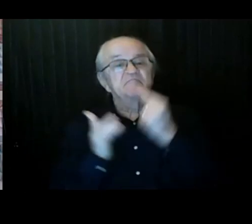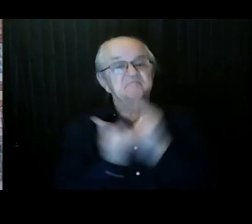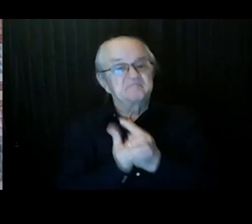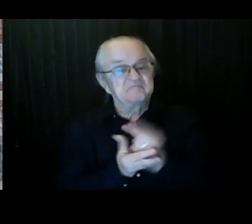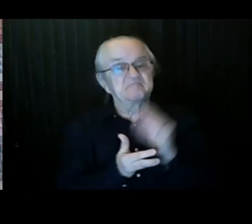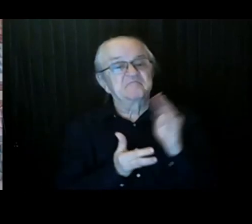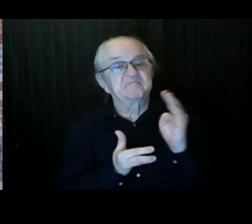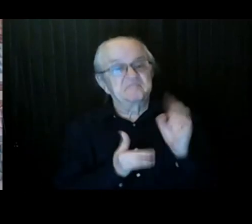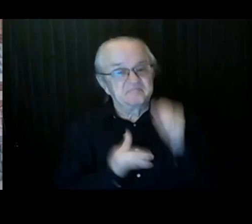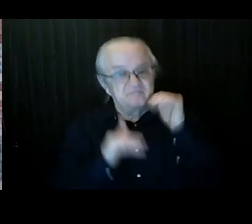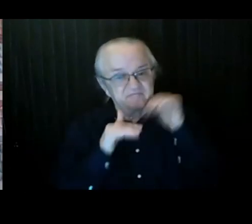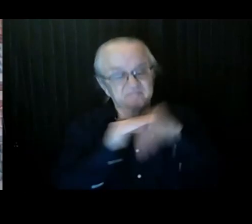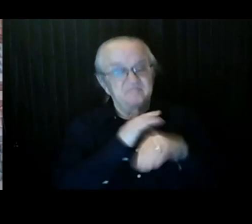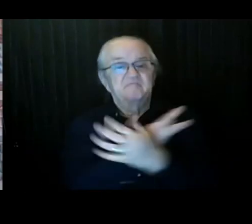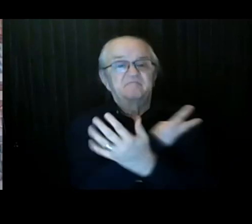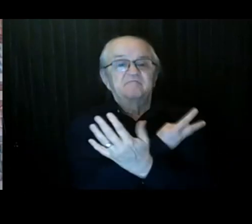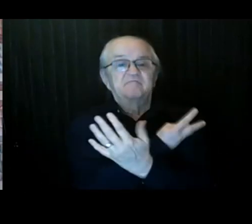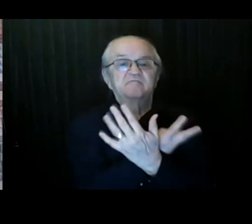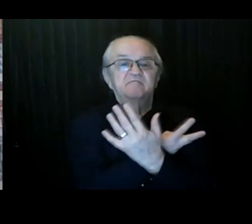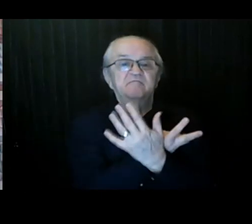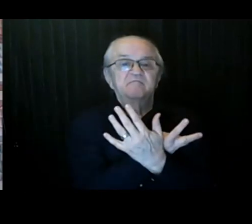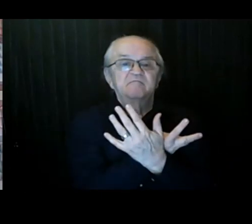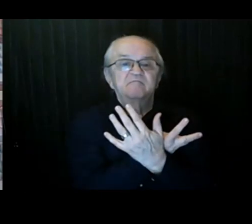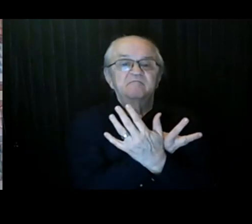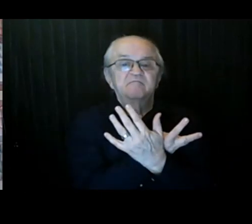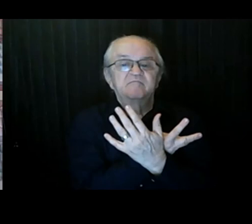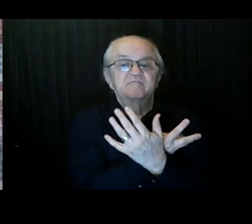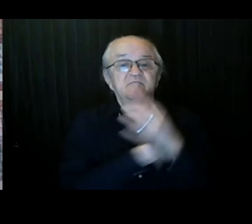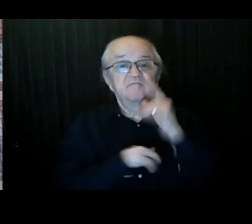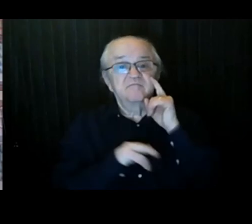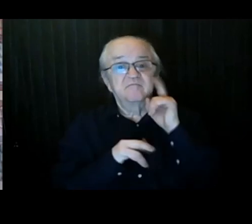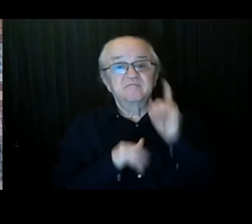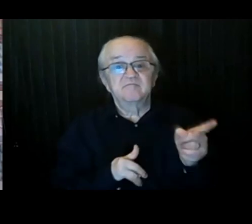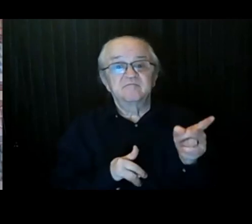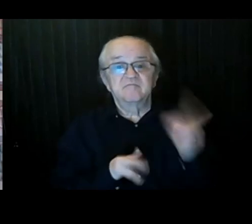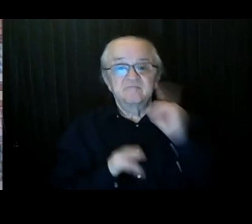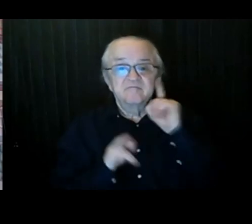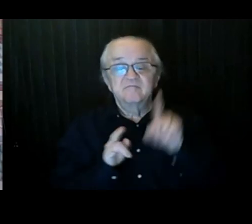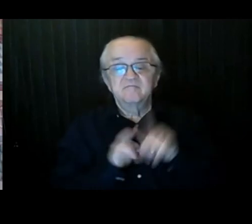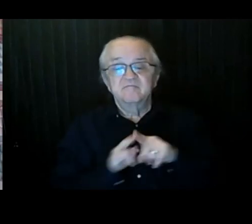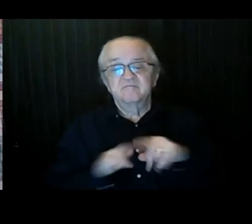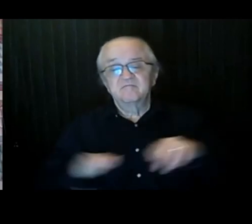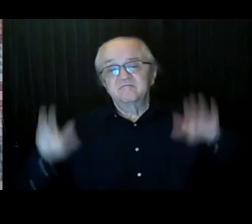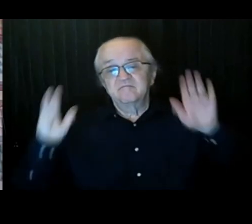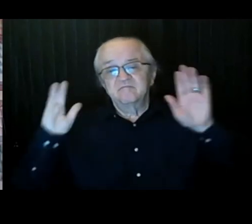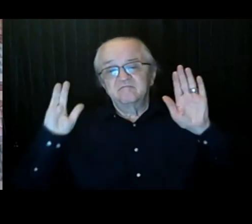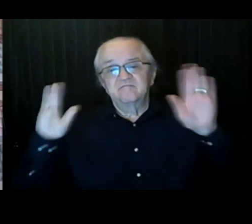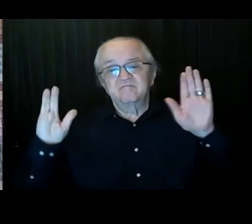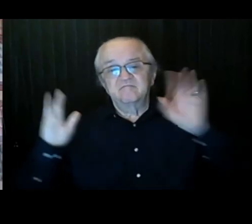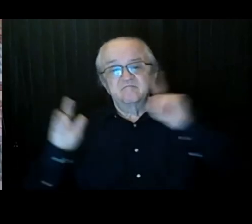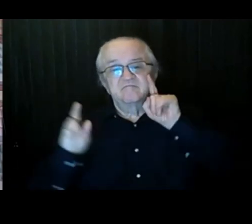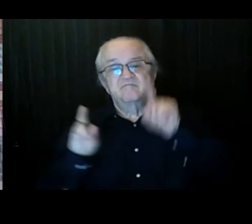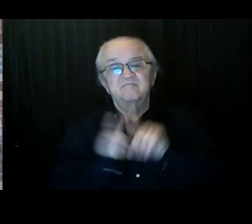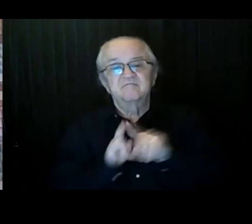and I got into graduate school. And my sister, my incredible sister, Carol,